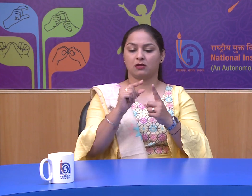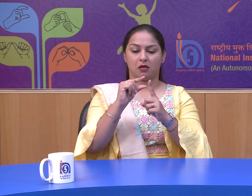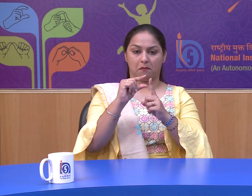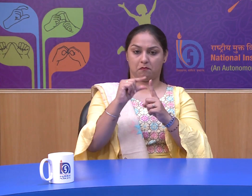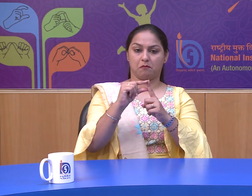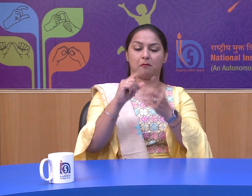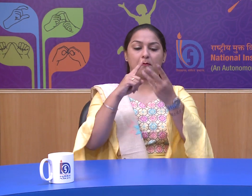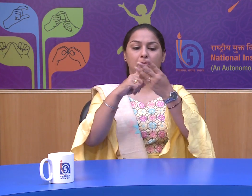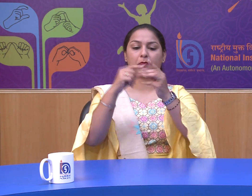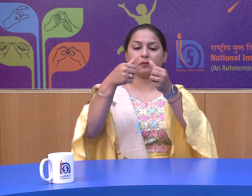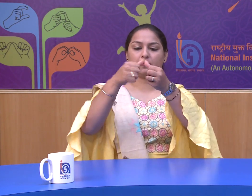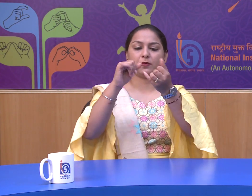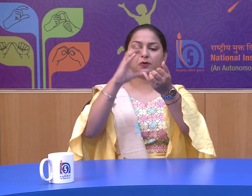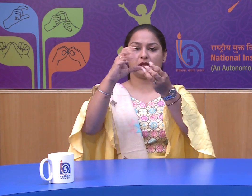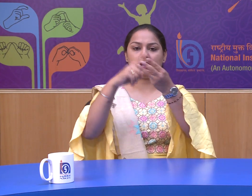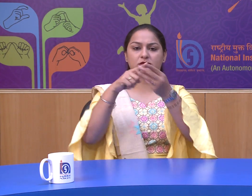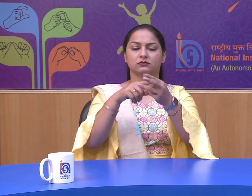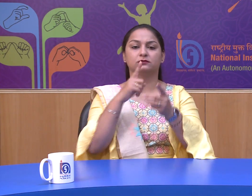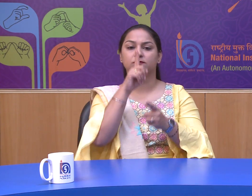non-violence and religious harmony